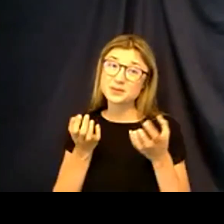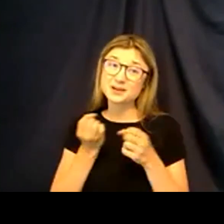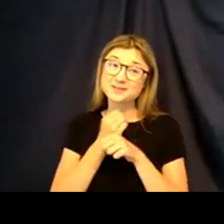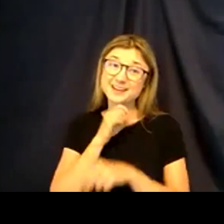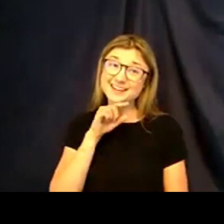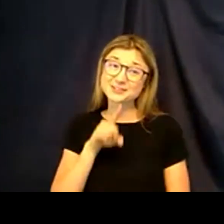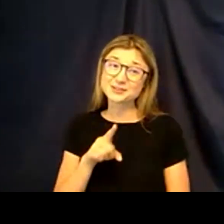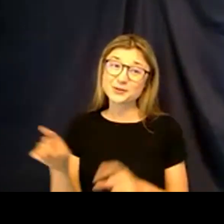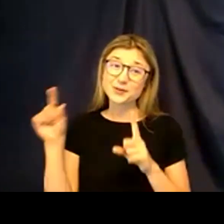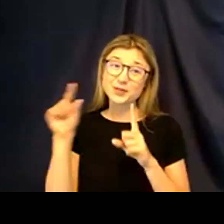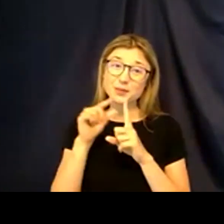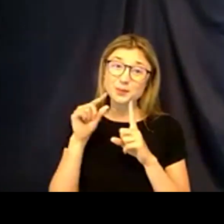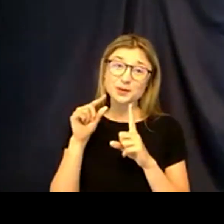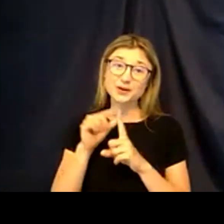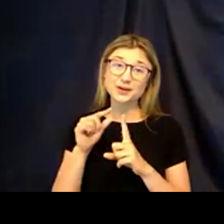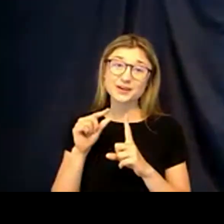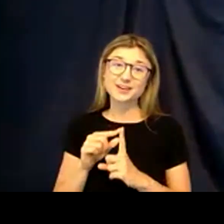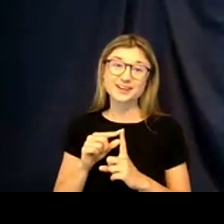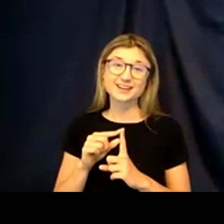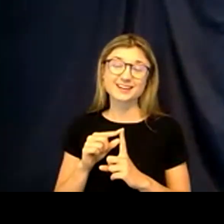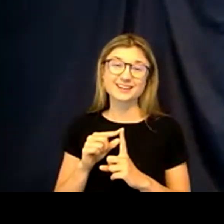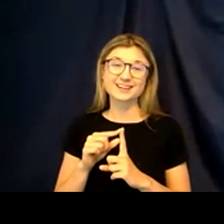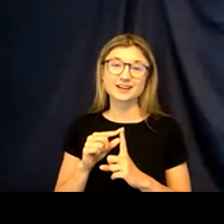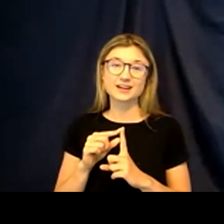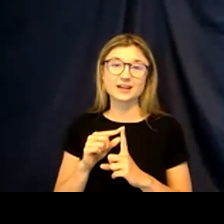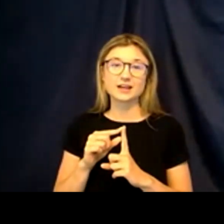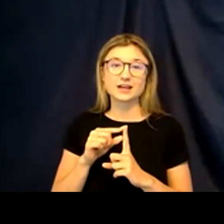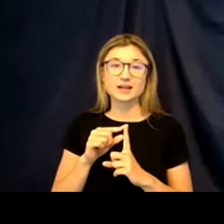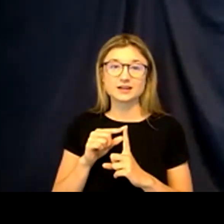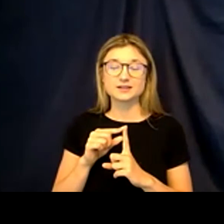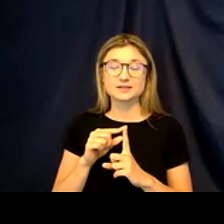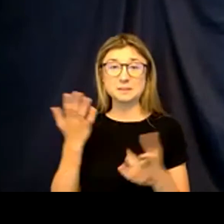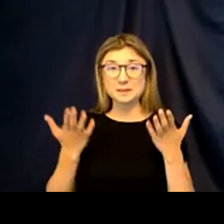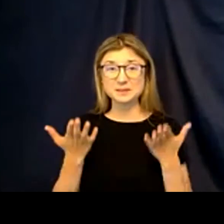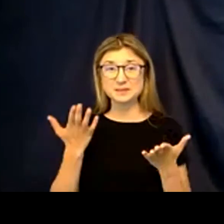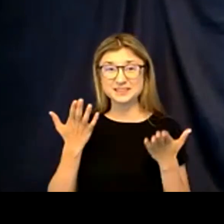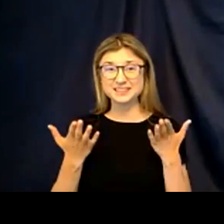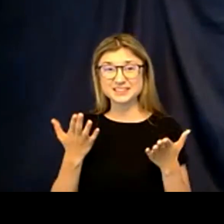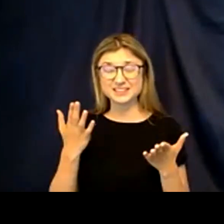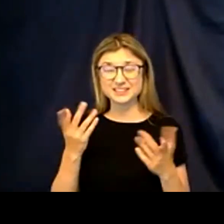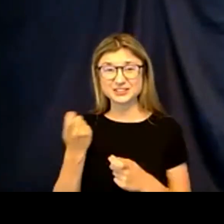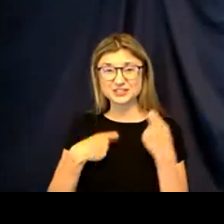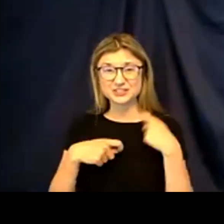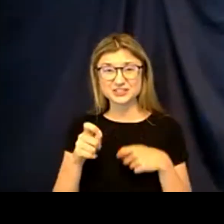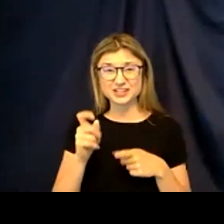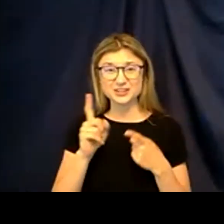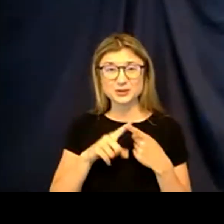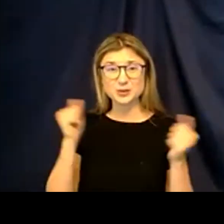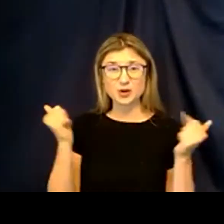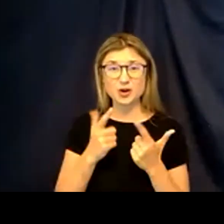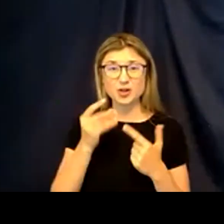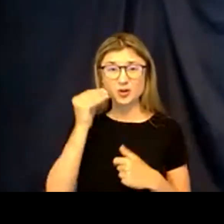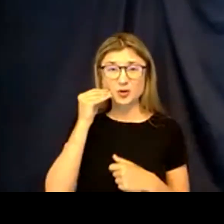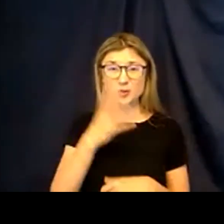the wording So maybe, does not it should be include- maybe it should be all home and community-based